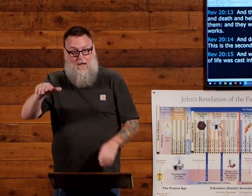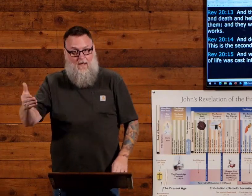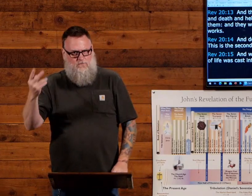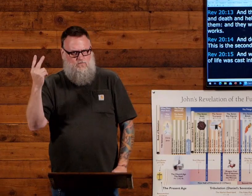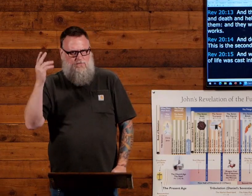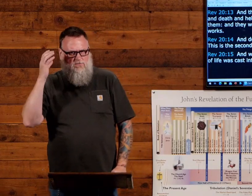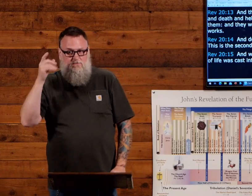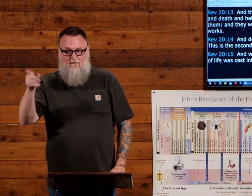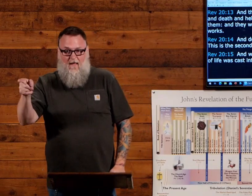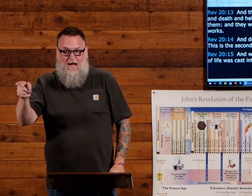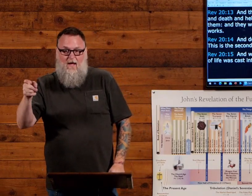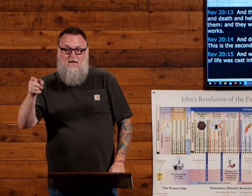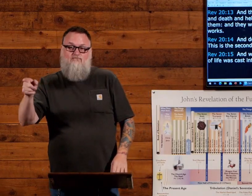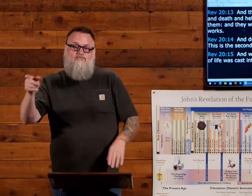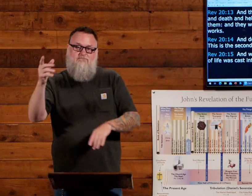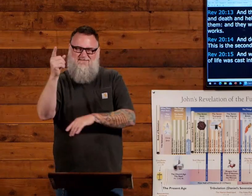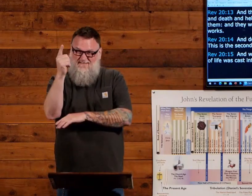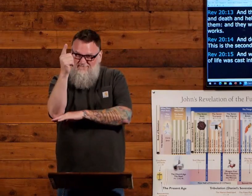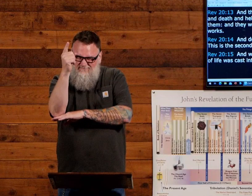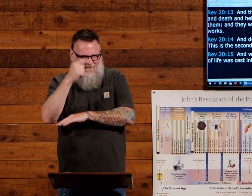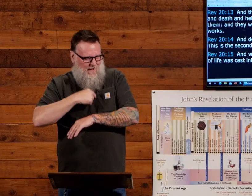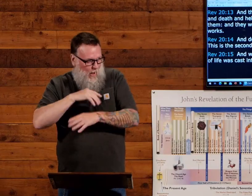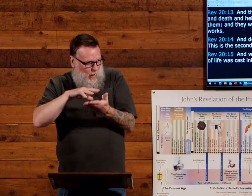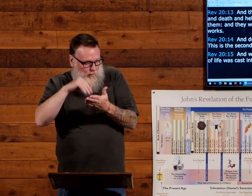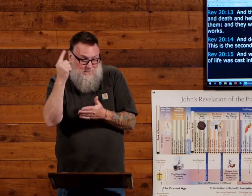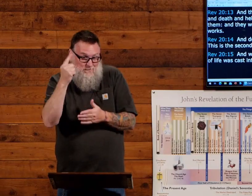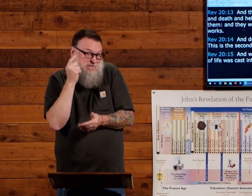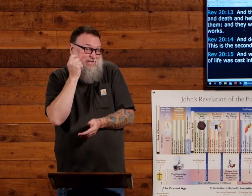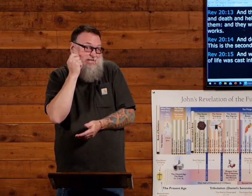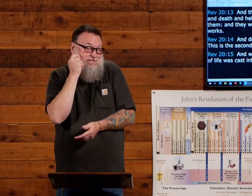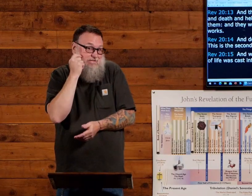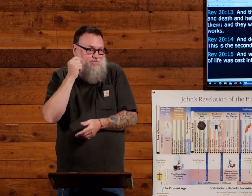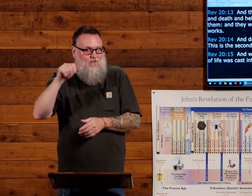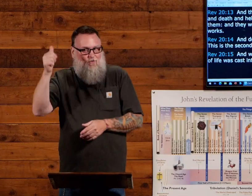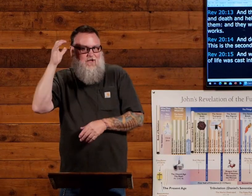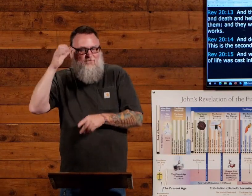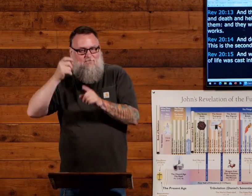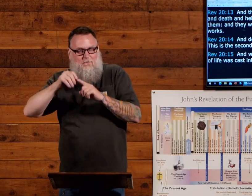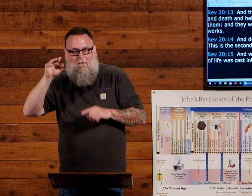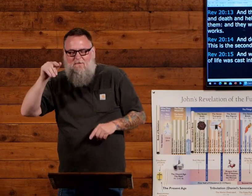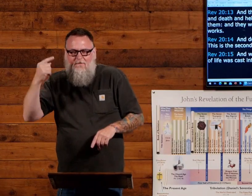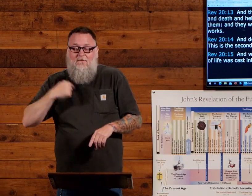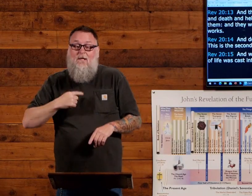that were in the Navy. They passed away. I heard something recently. I got two cousins in the Navy.